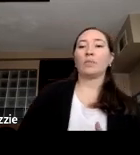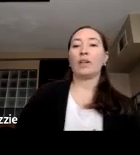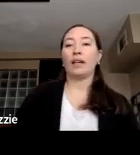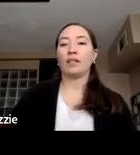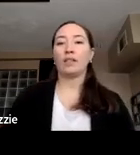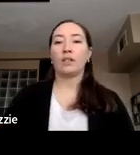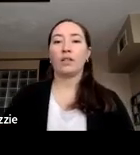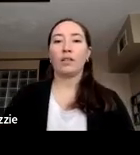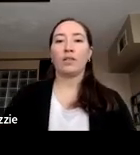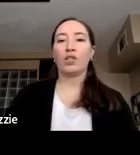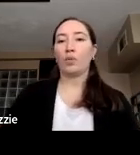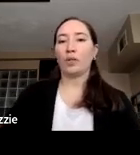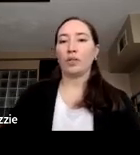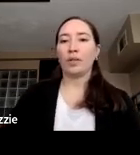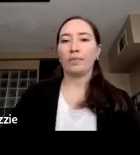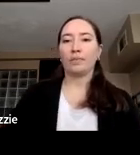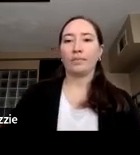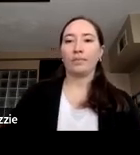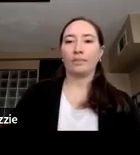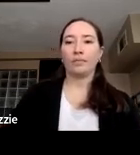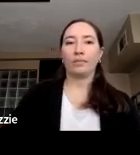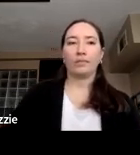is displayed to a participant.